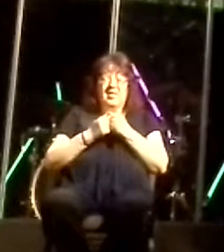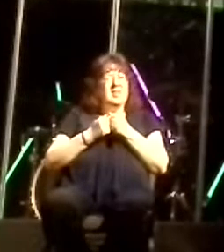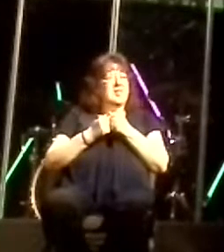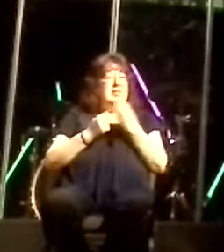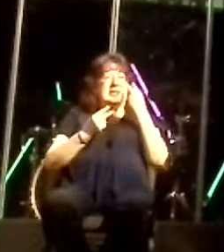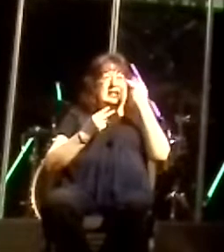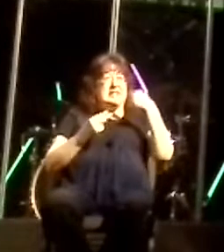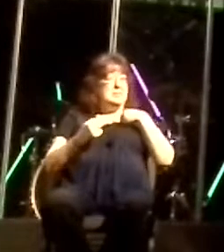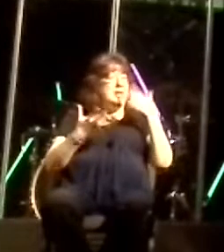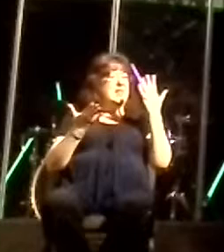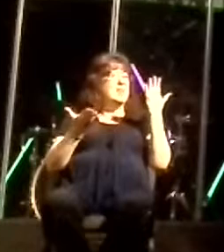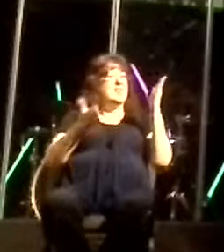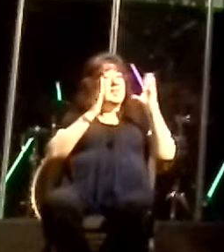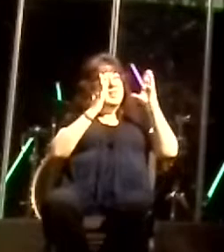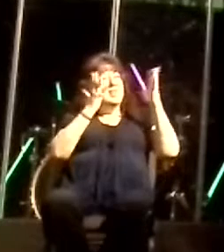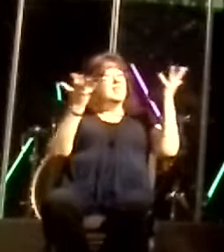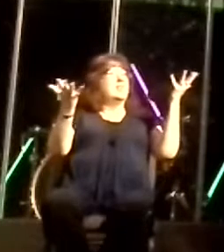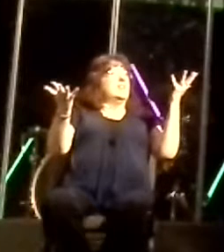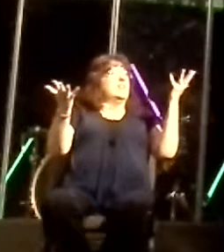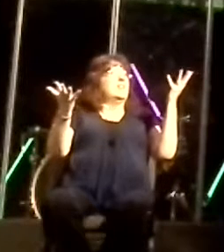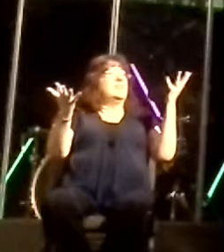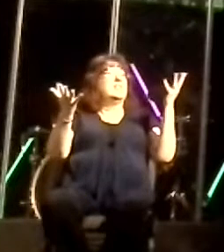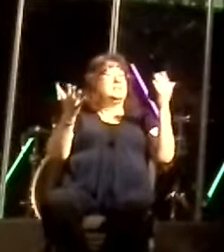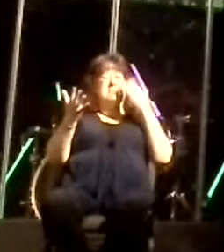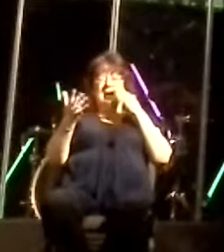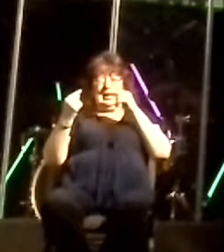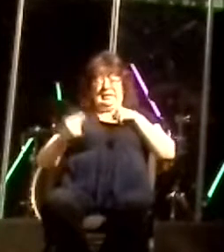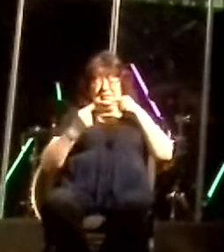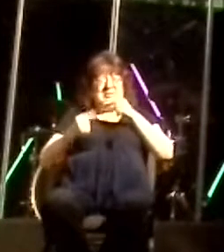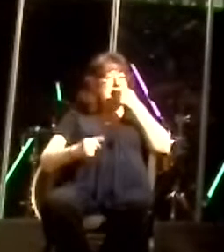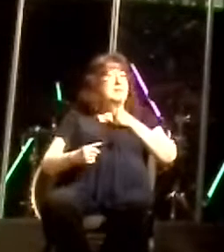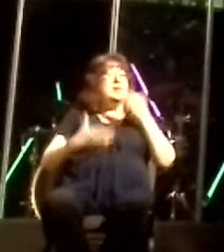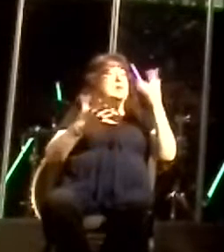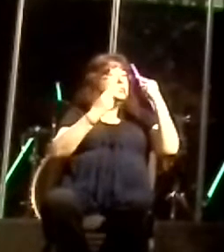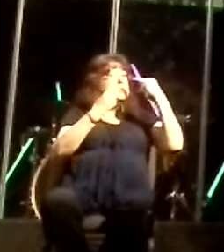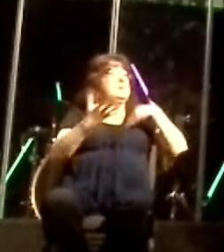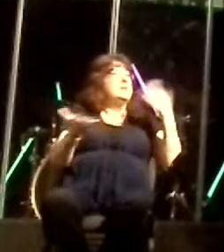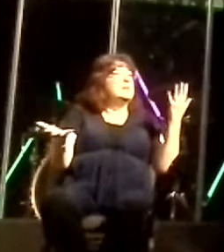does he see me? Does he see what I'm going through?